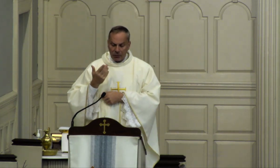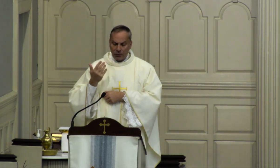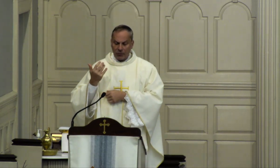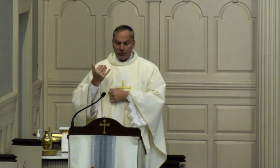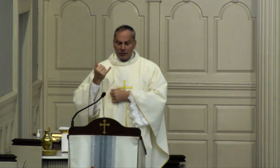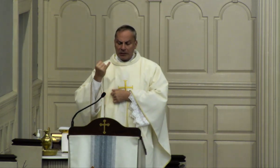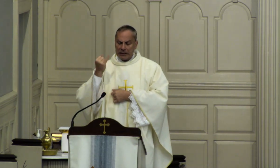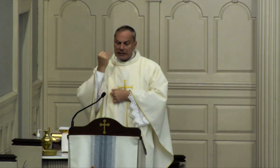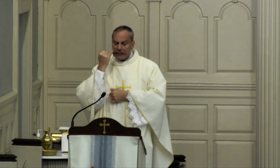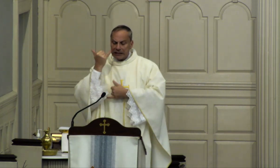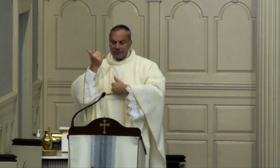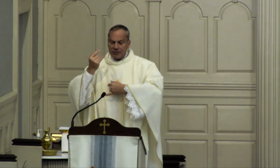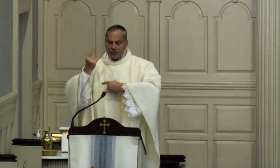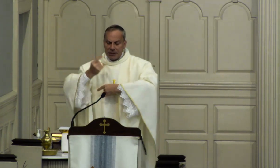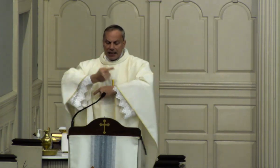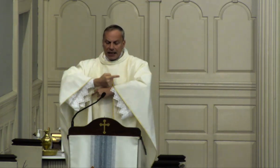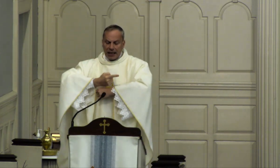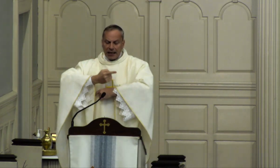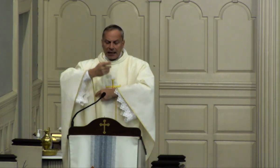saying,